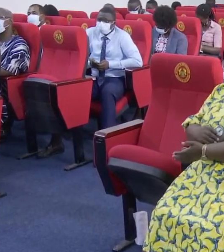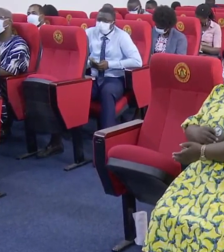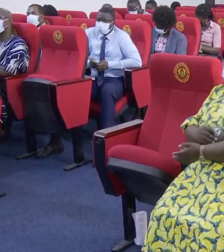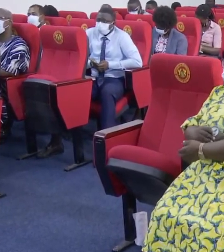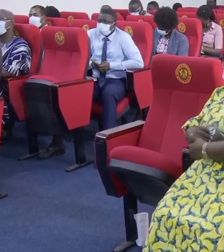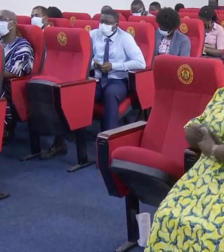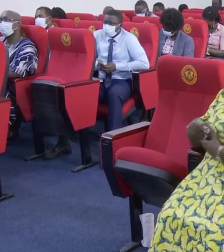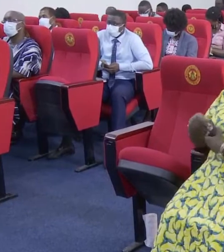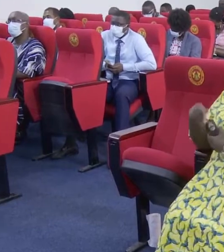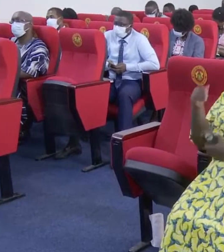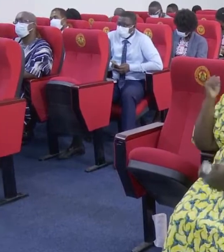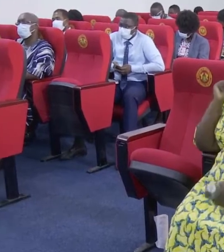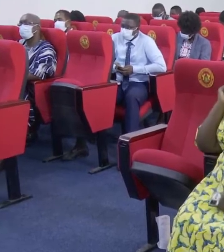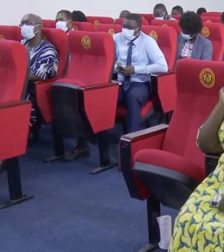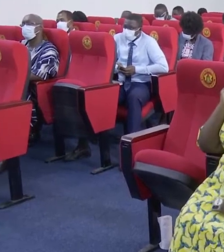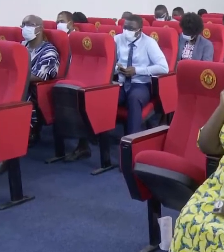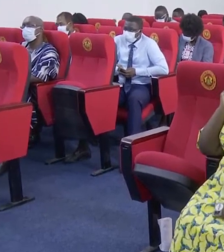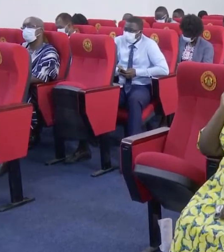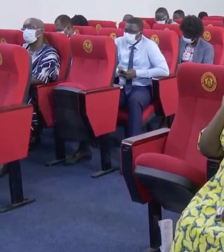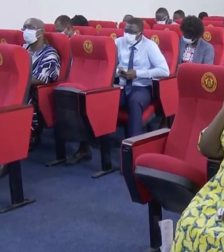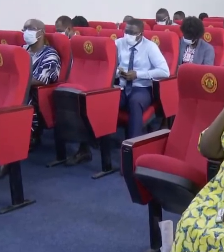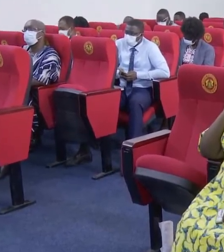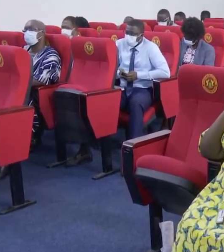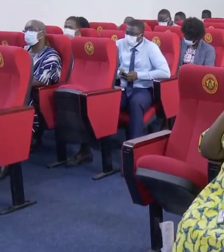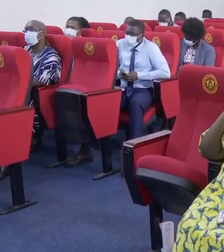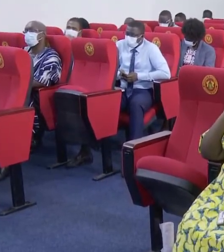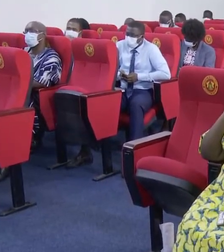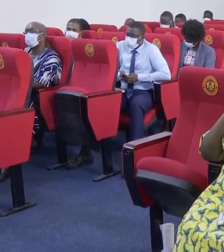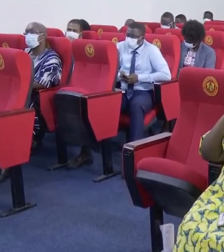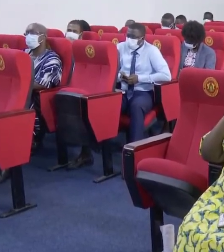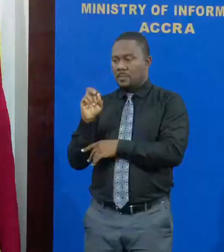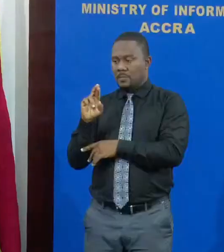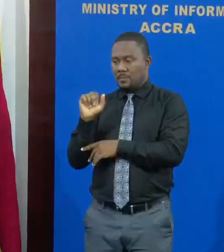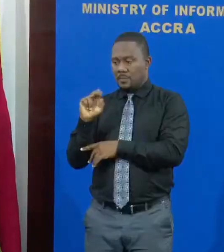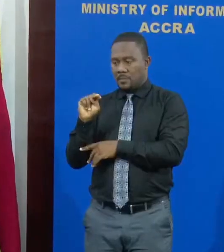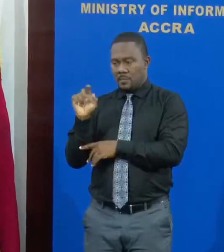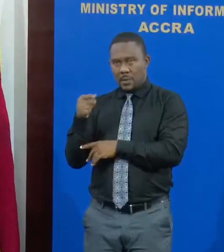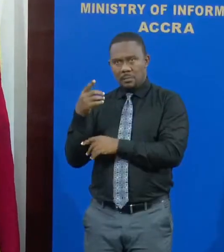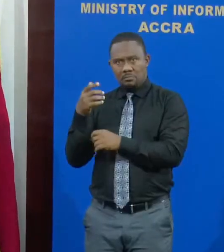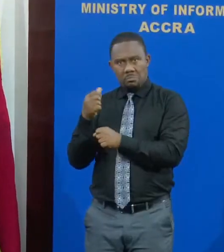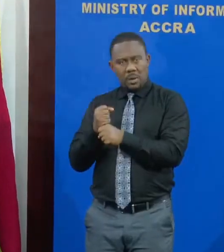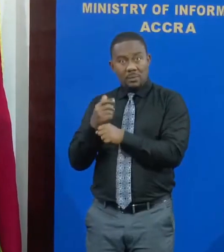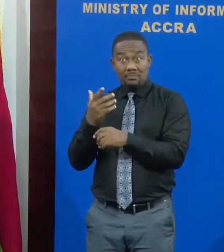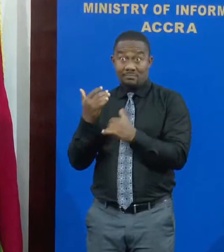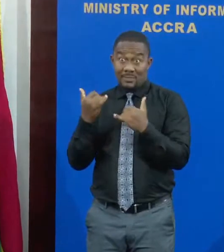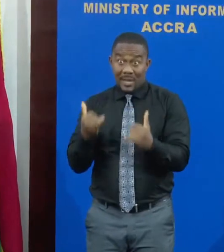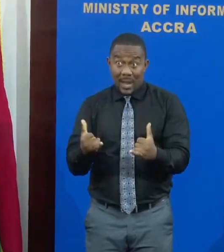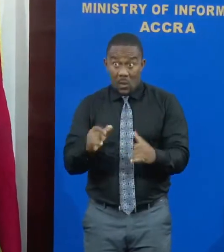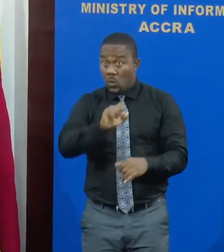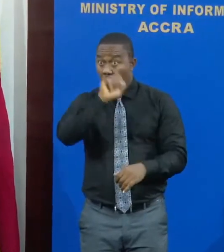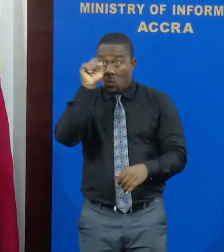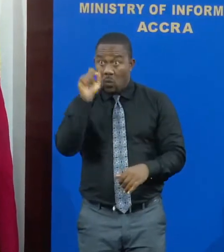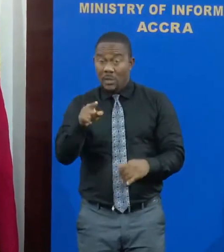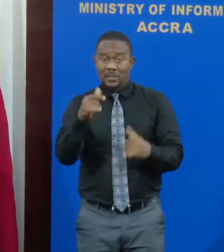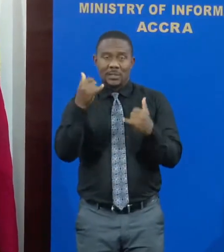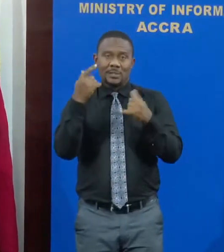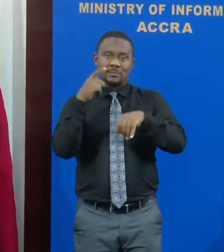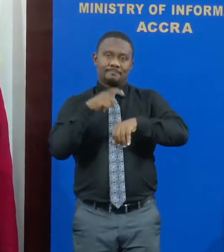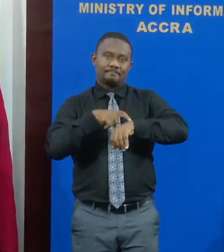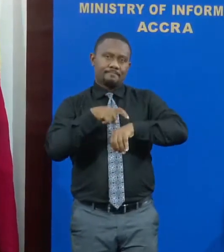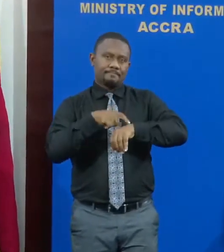Thank you so much, Dr. Tim Kwan, for the brief but insightful presentation. Please, we will now take your questions.